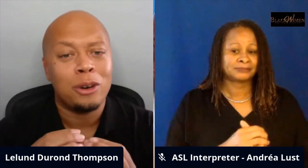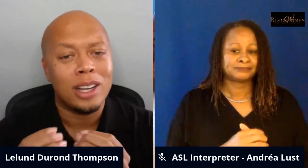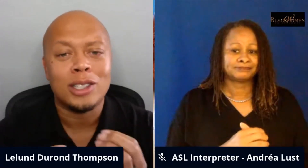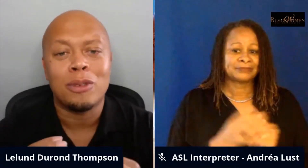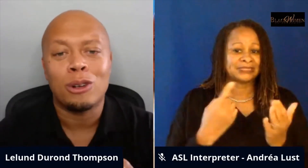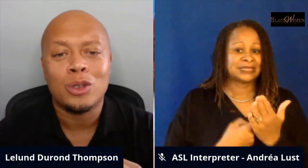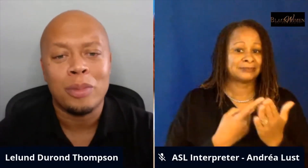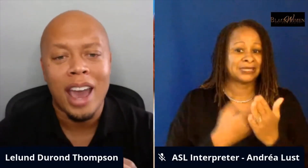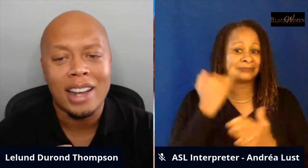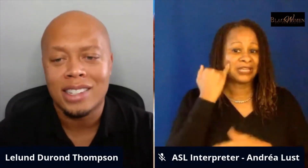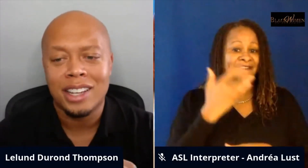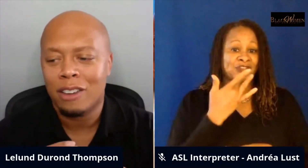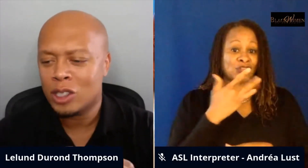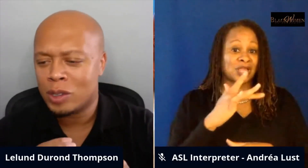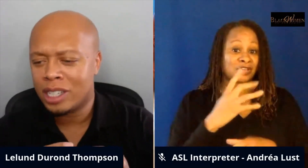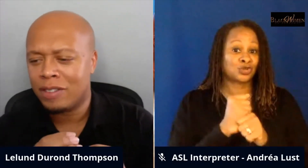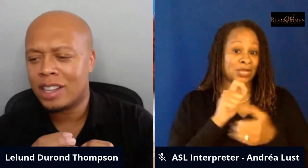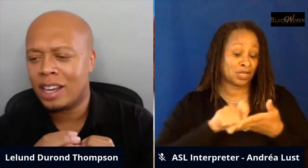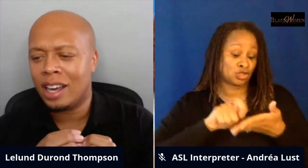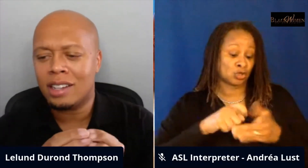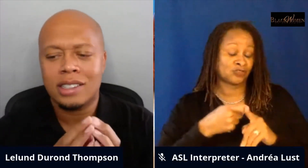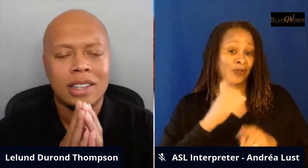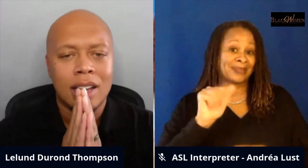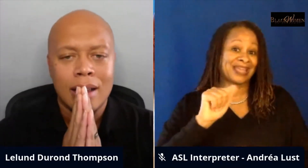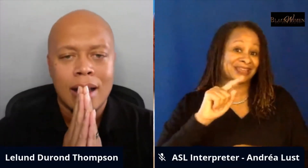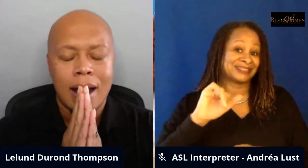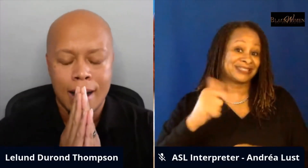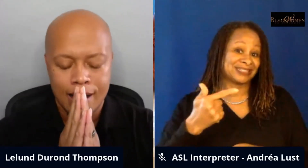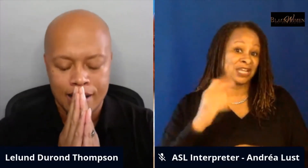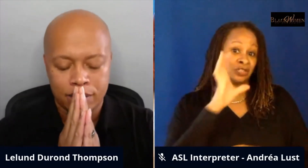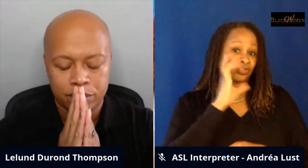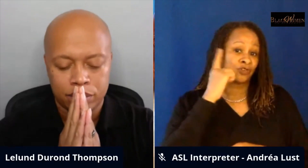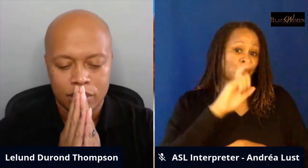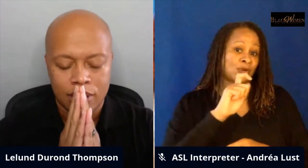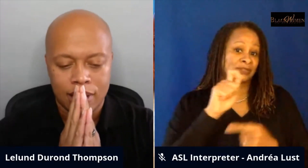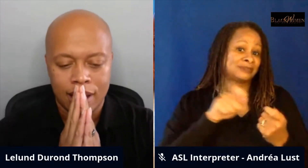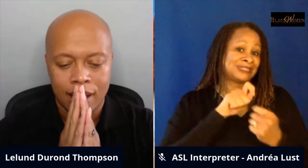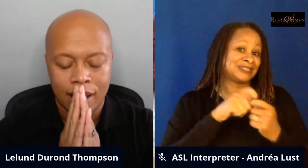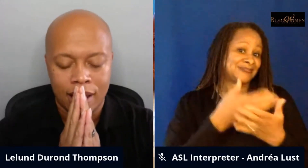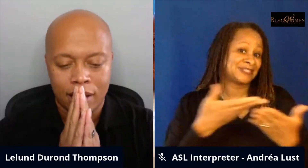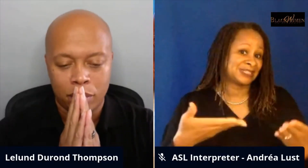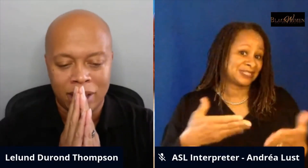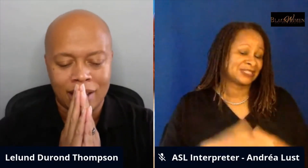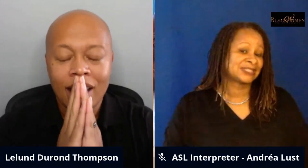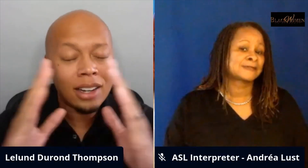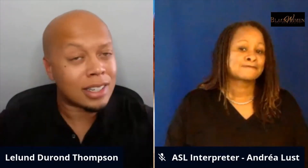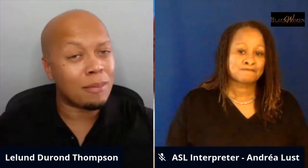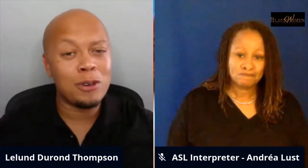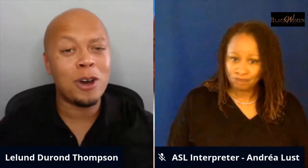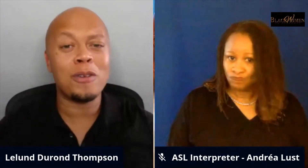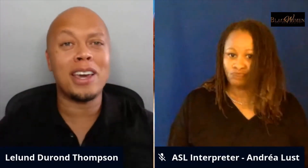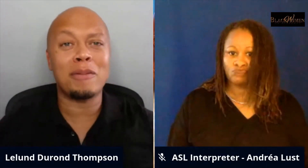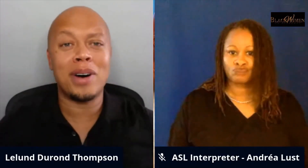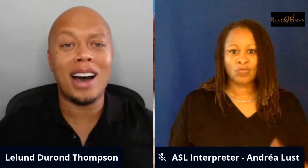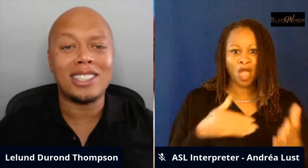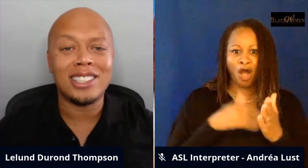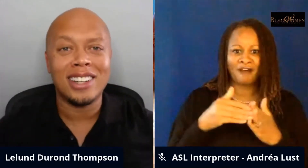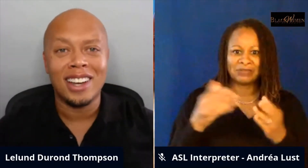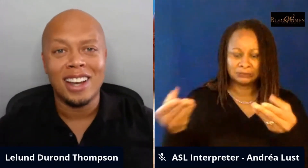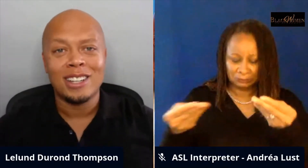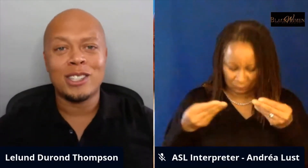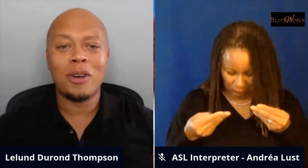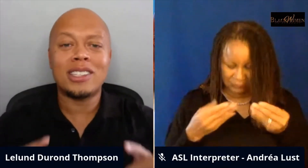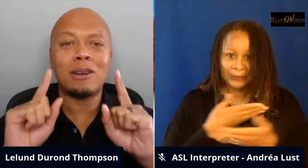lucky, you'll get some notes from casting giving specific things. But a lot of the time you don't get